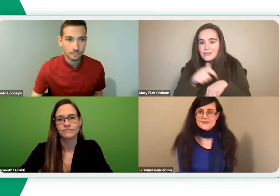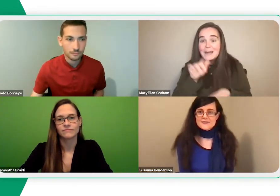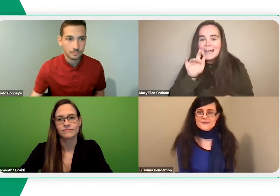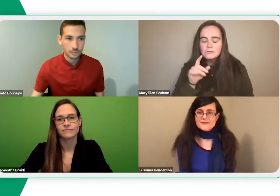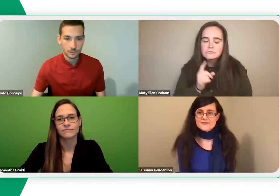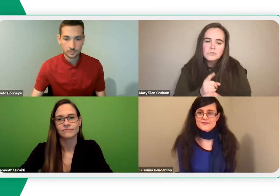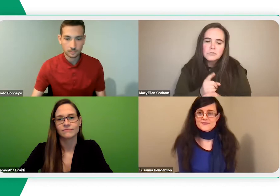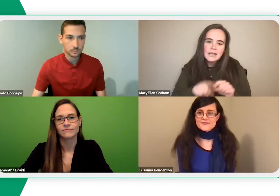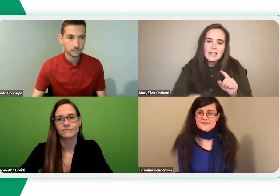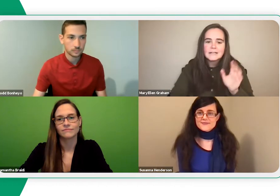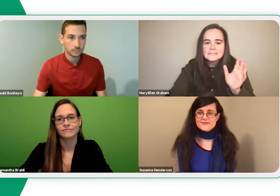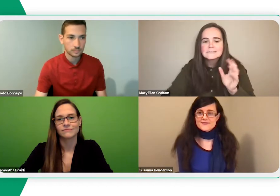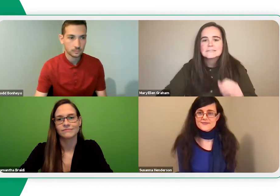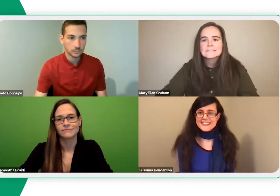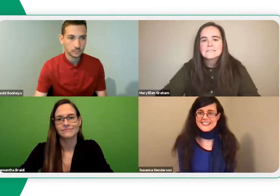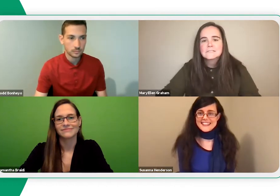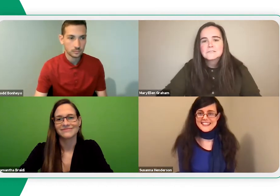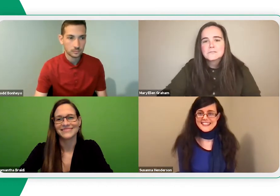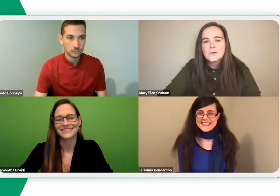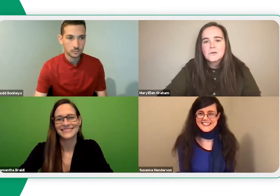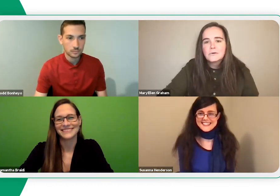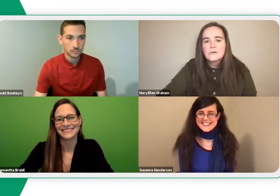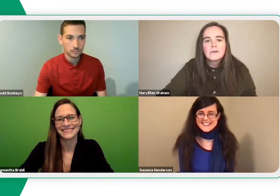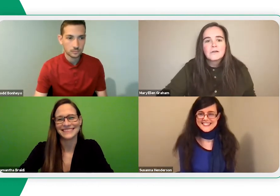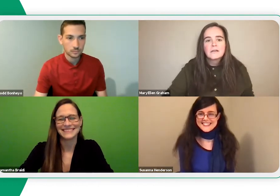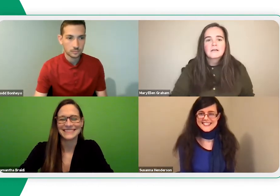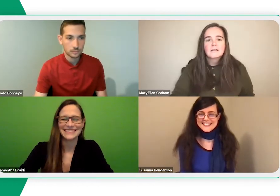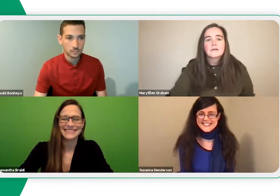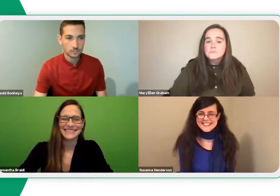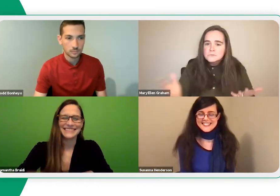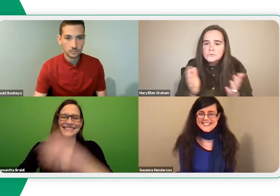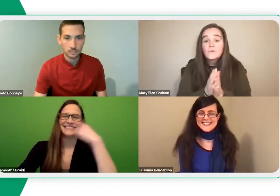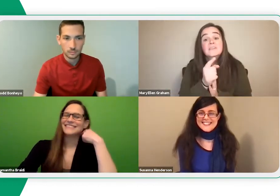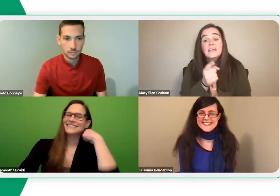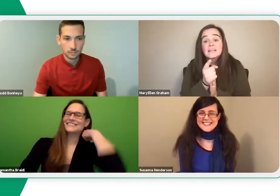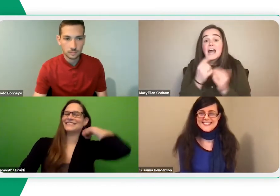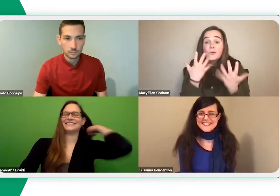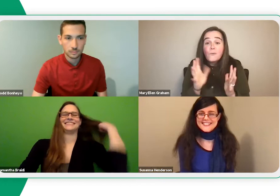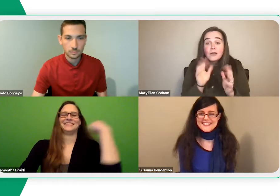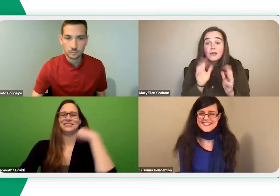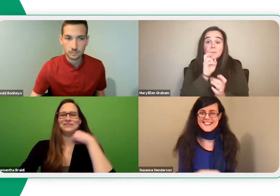And for the panelists here, the 4 of us, we can't vote. Every time we have a poll, I want to vote, but realize I can't.